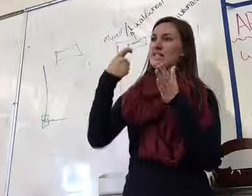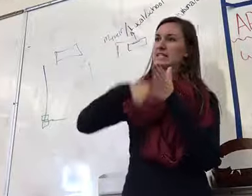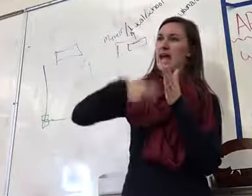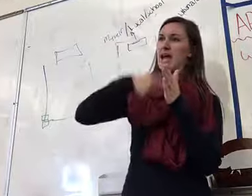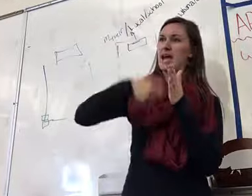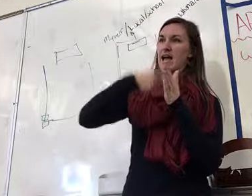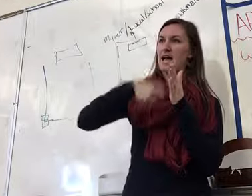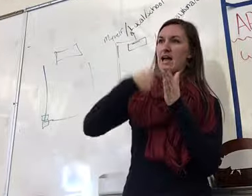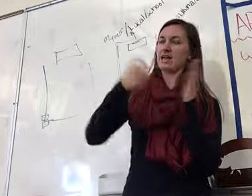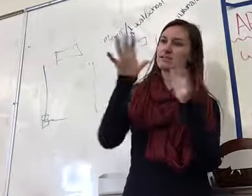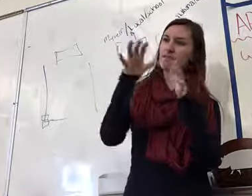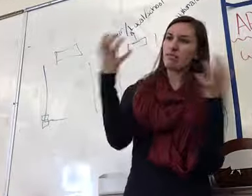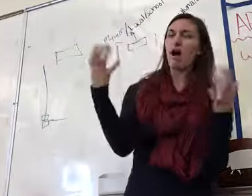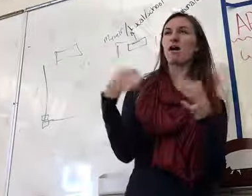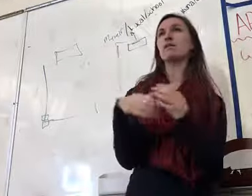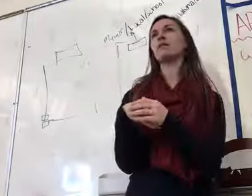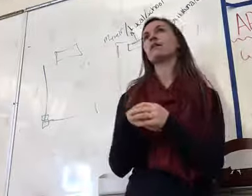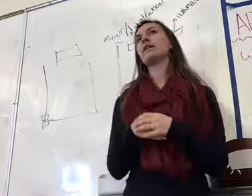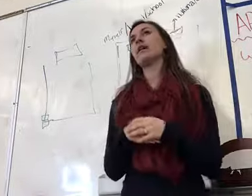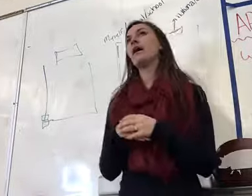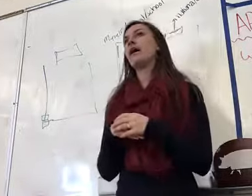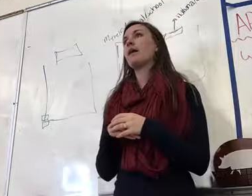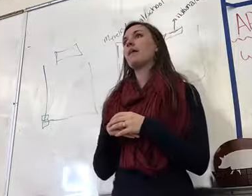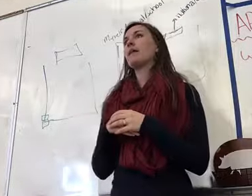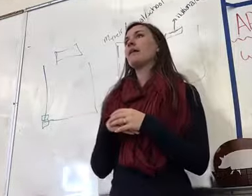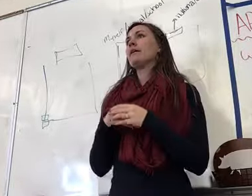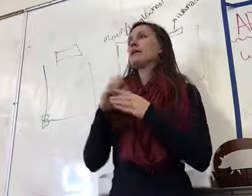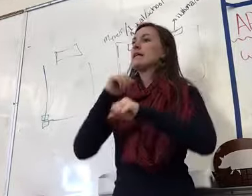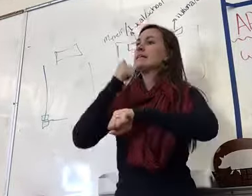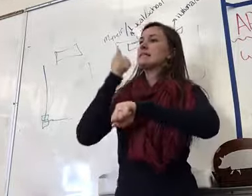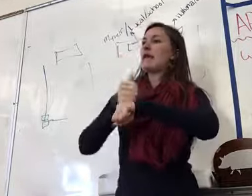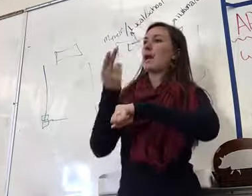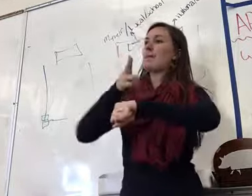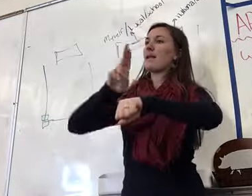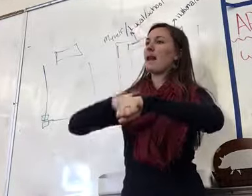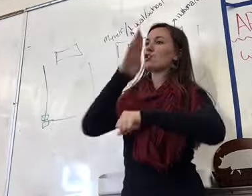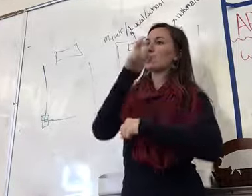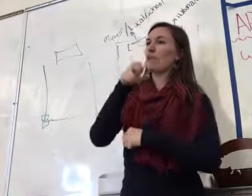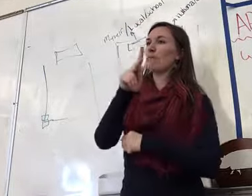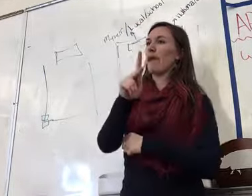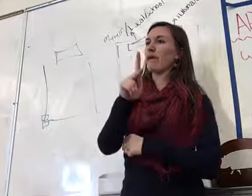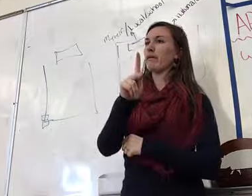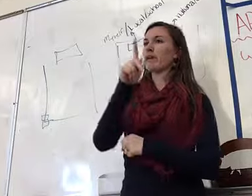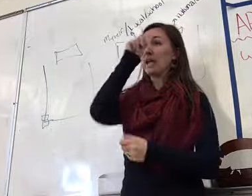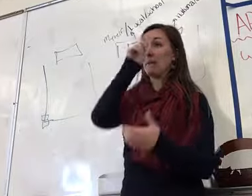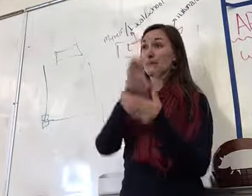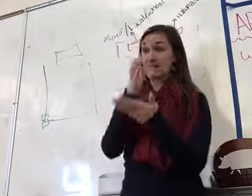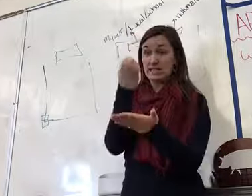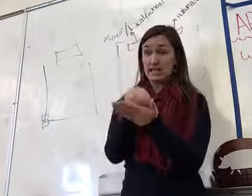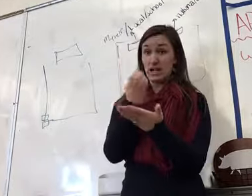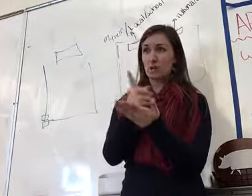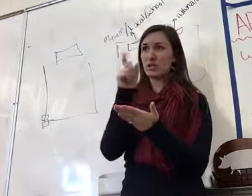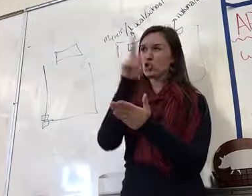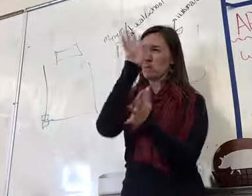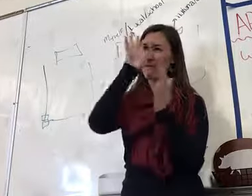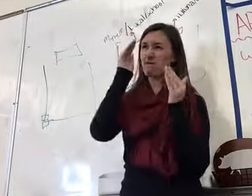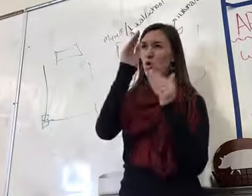High tariffs. The creation of the National Bank. He believes that the economy is going to be centered in the North, where there's a lot of industry